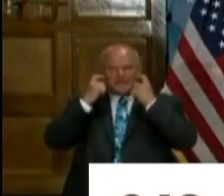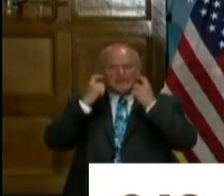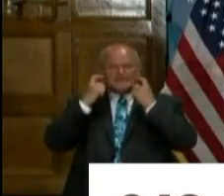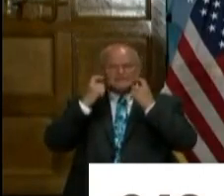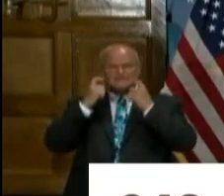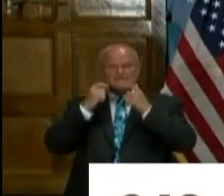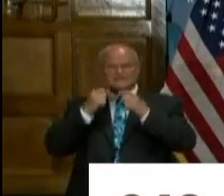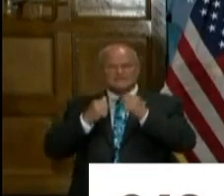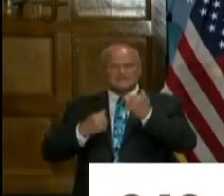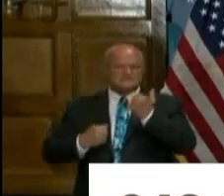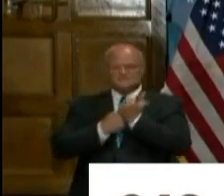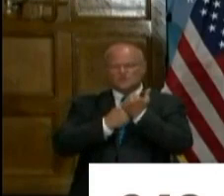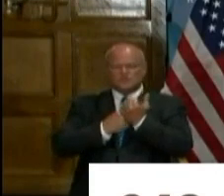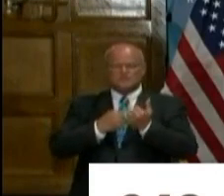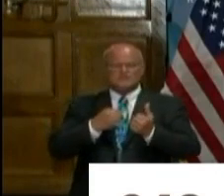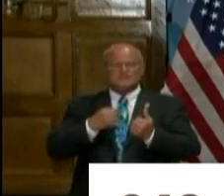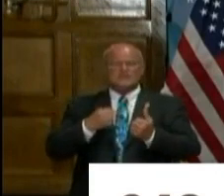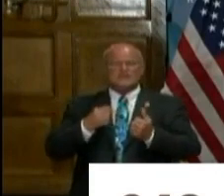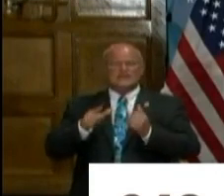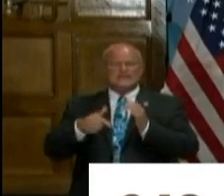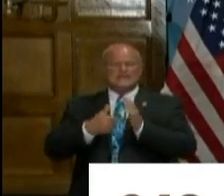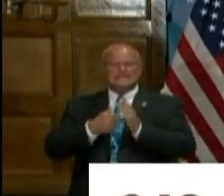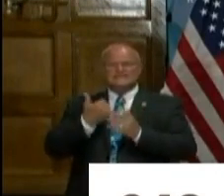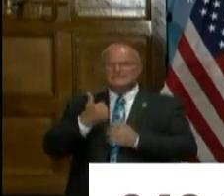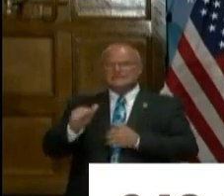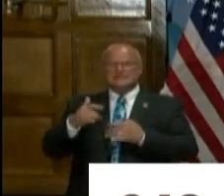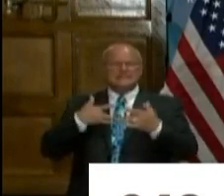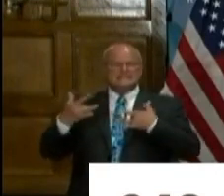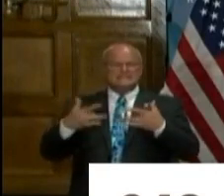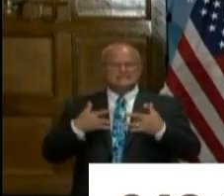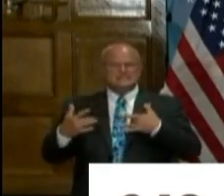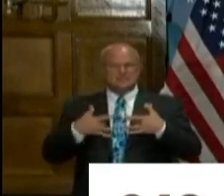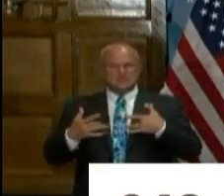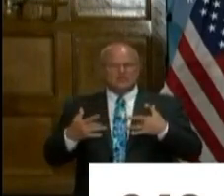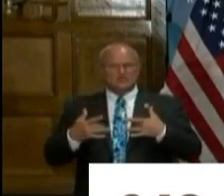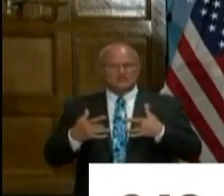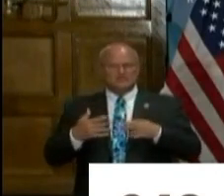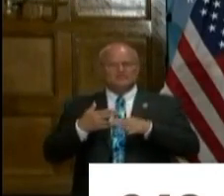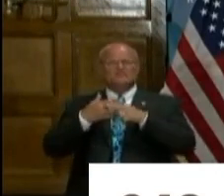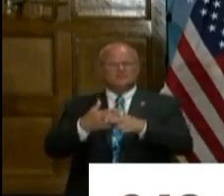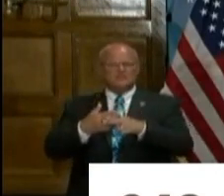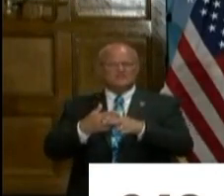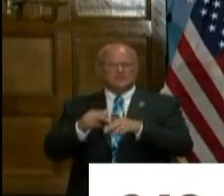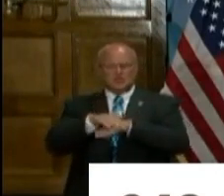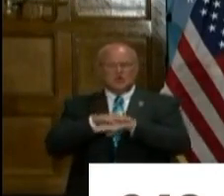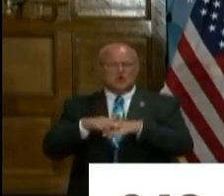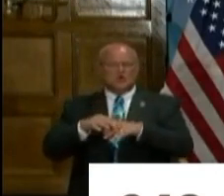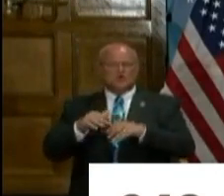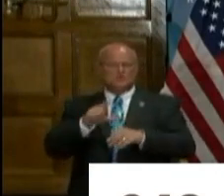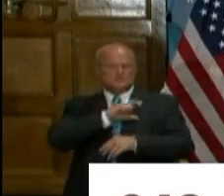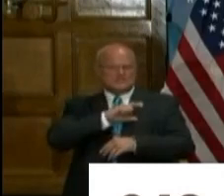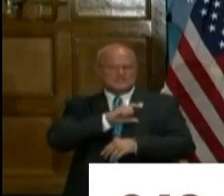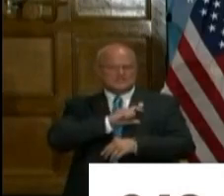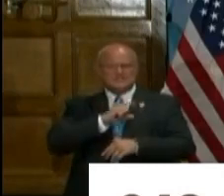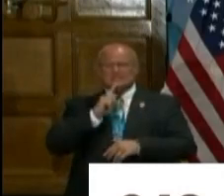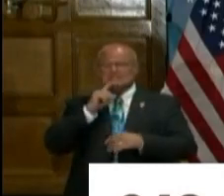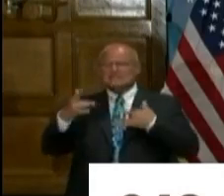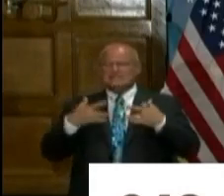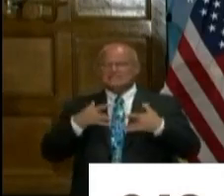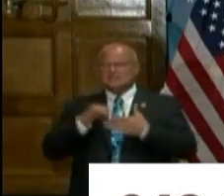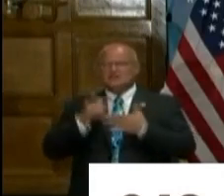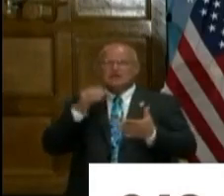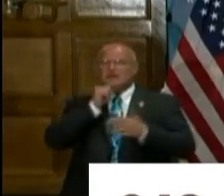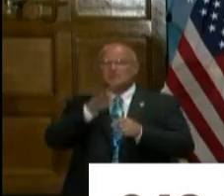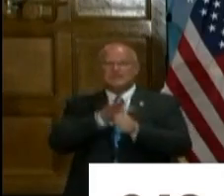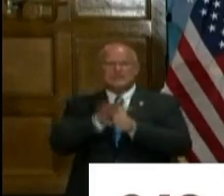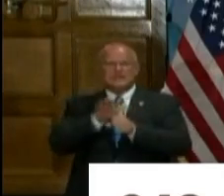enforcement part of this, is there any concern, if you're deferring to local law enforcement on this, is there any concern that there might not